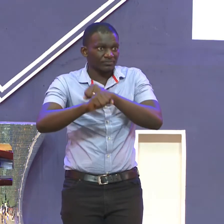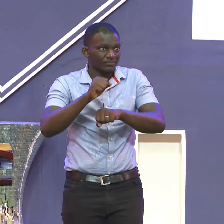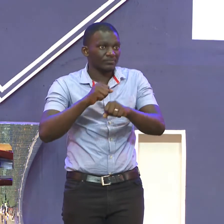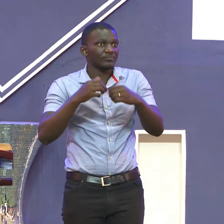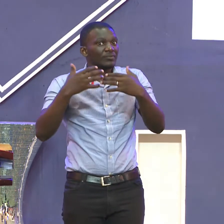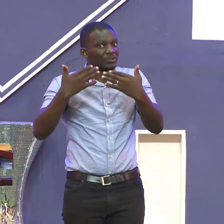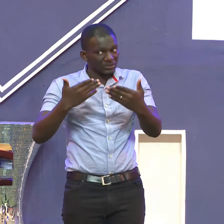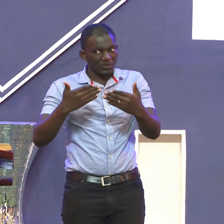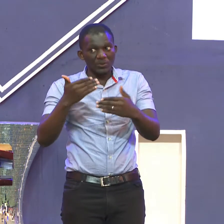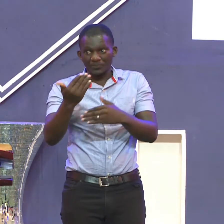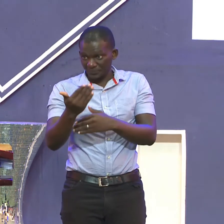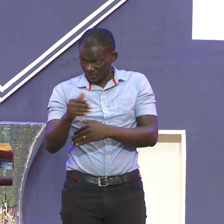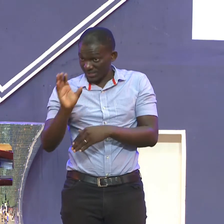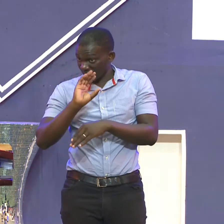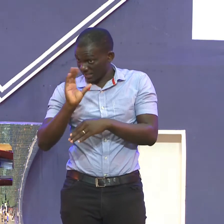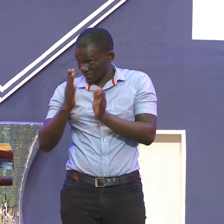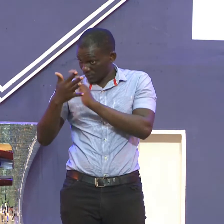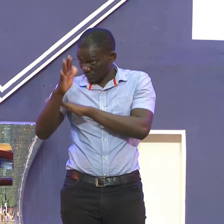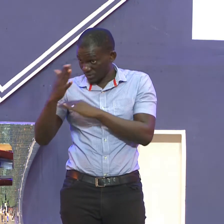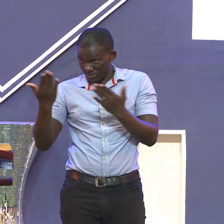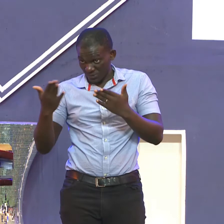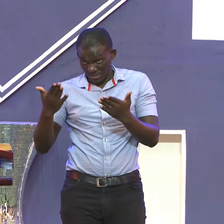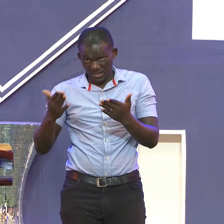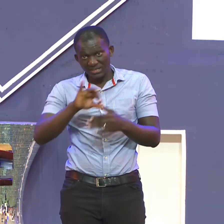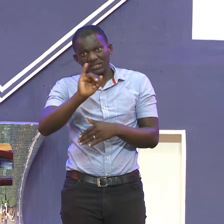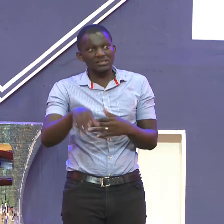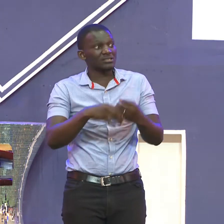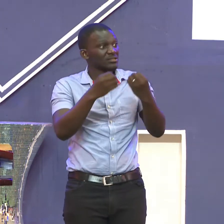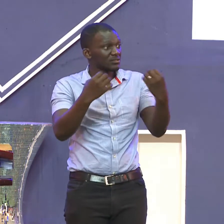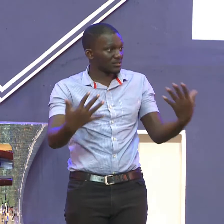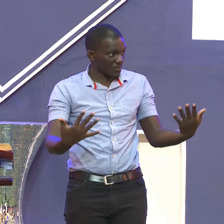angamu Yeremia. You will find the counsel of the Lord in Jeremiah